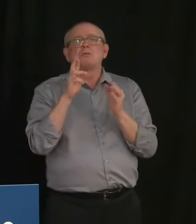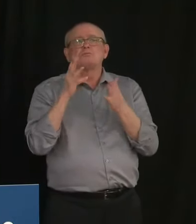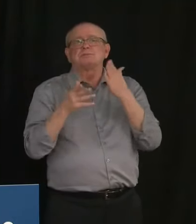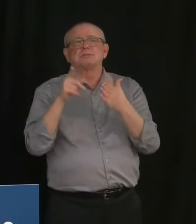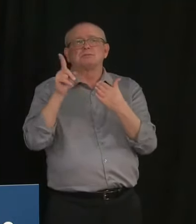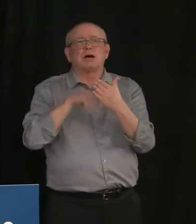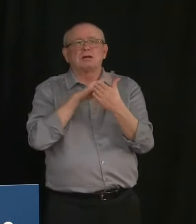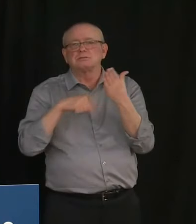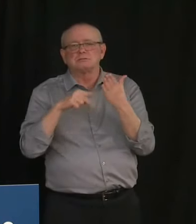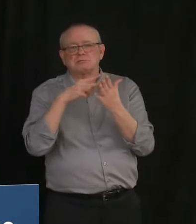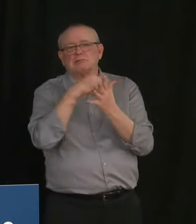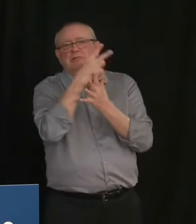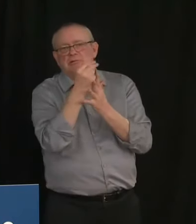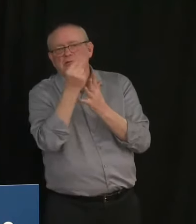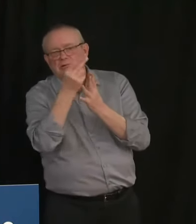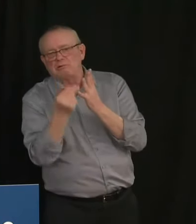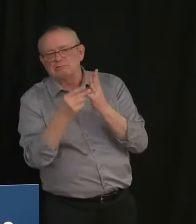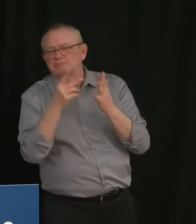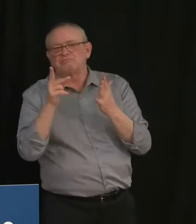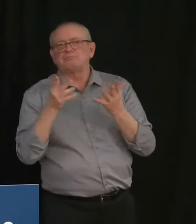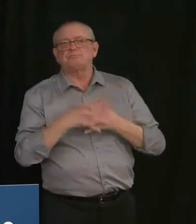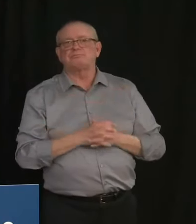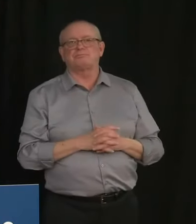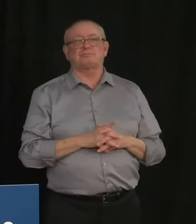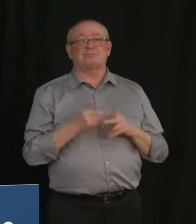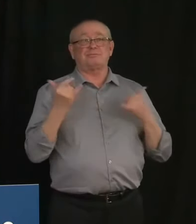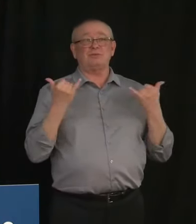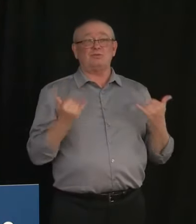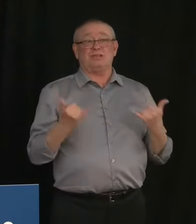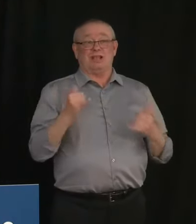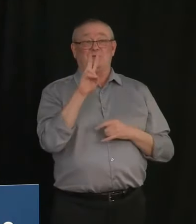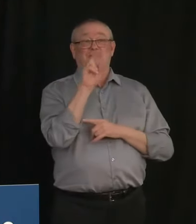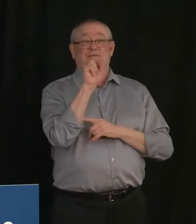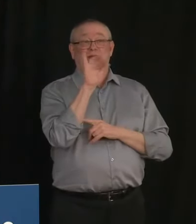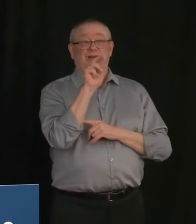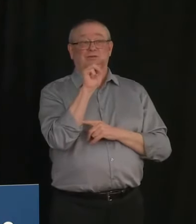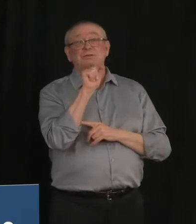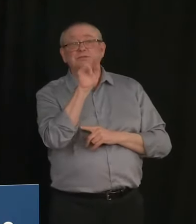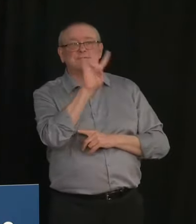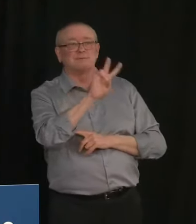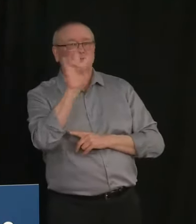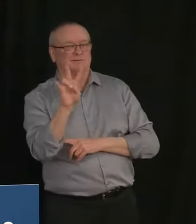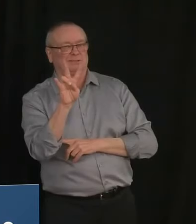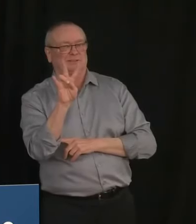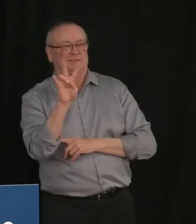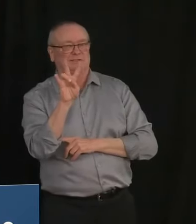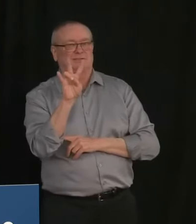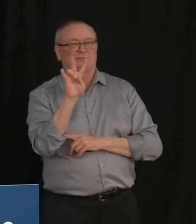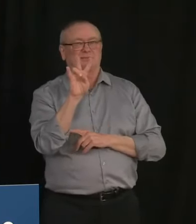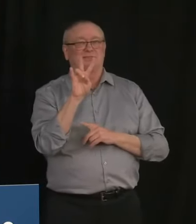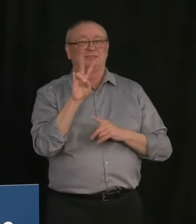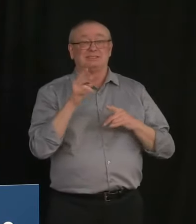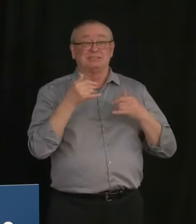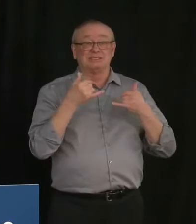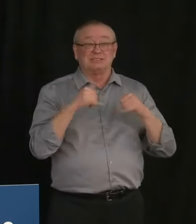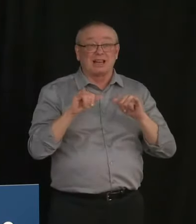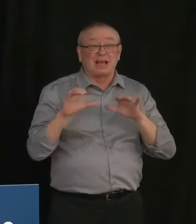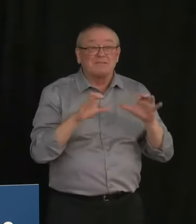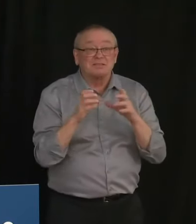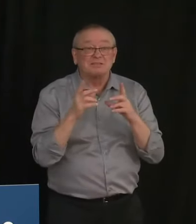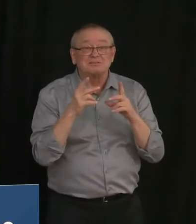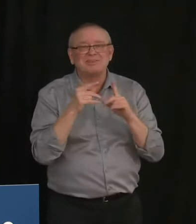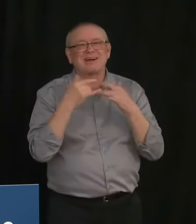We have 57 cases of variants of concern. I don't know how many are currently active, so we would have to take